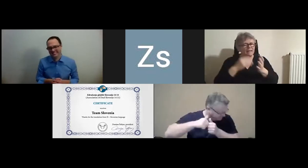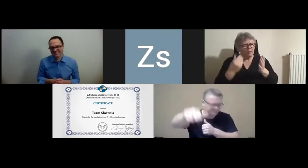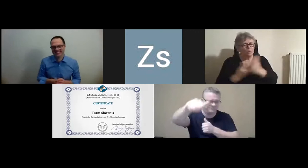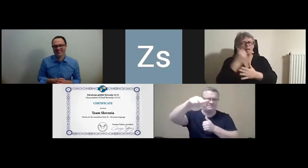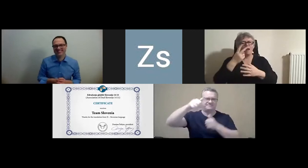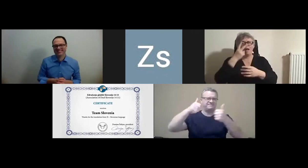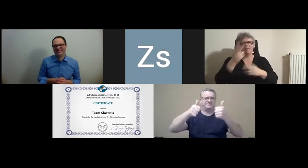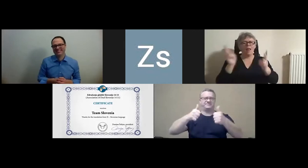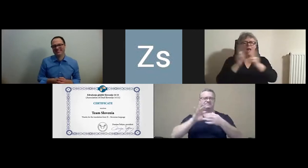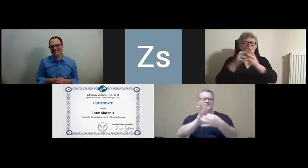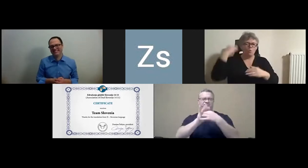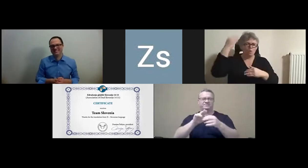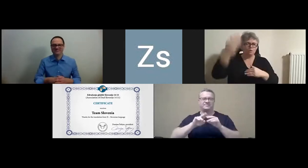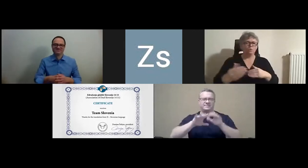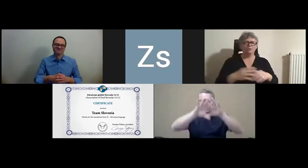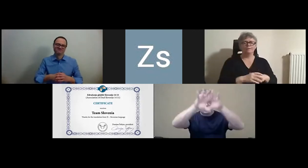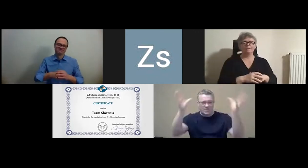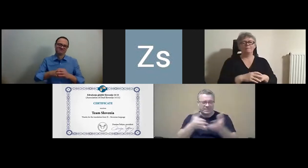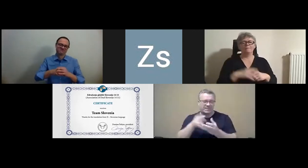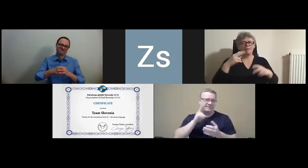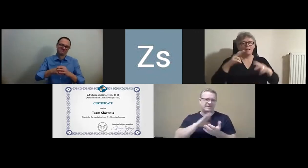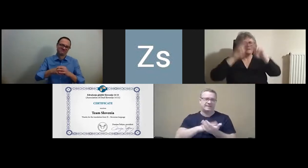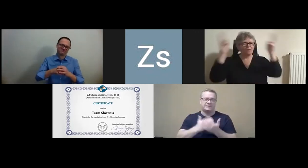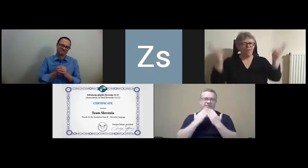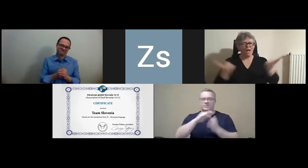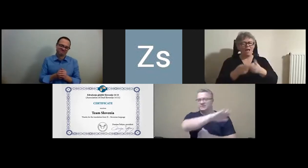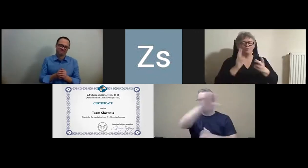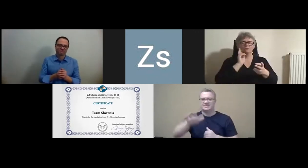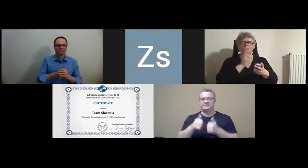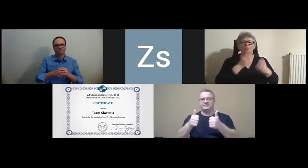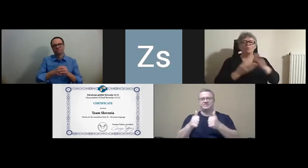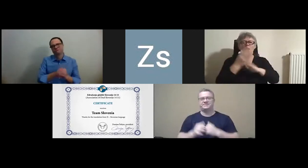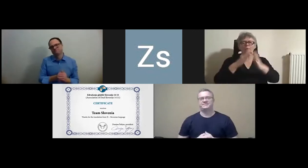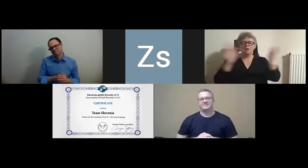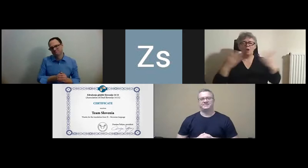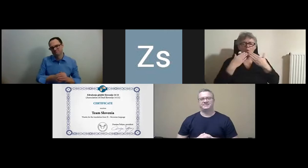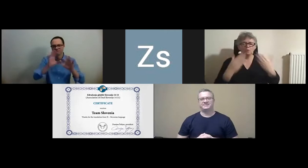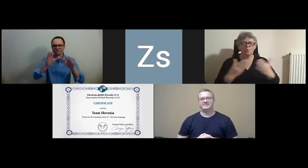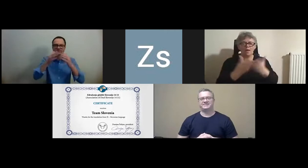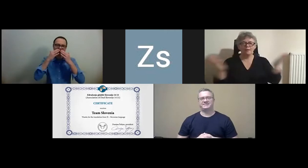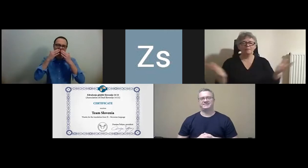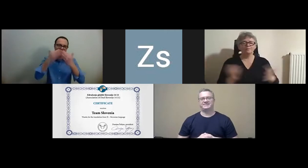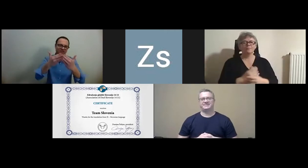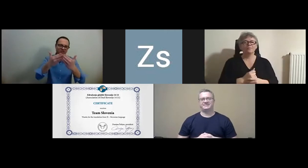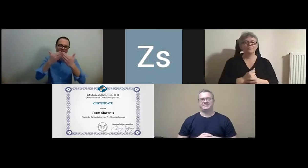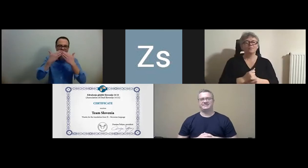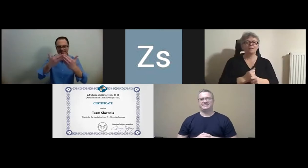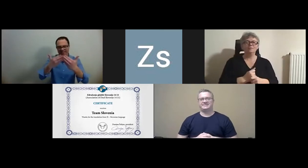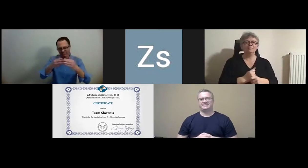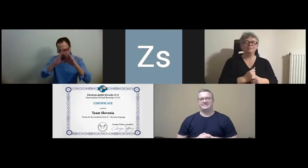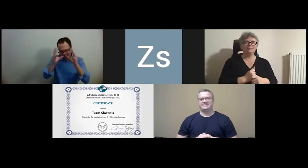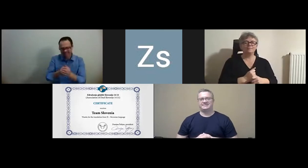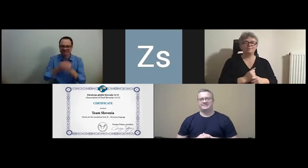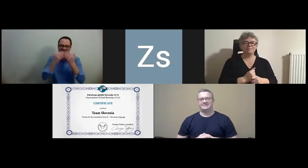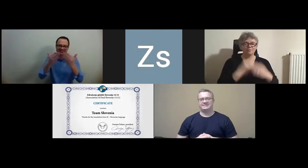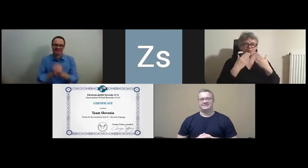and I'm looking forward to see you again in 2021 and work with all